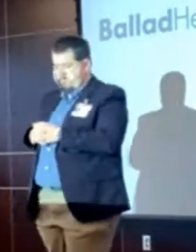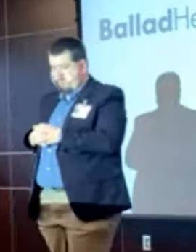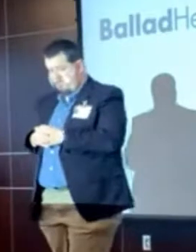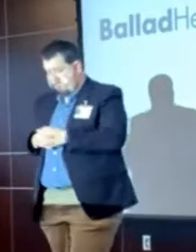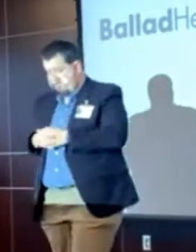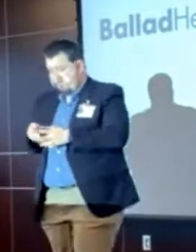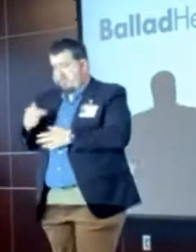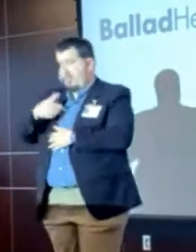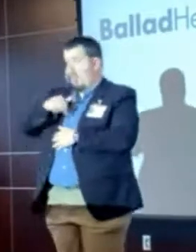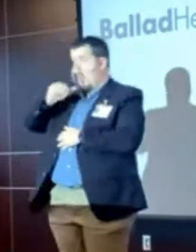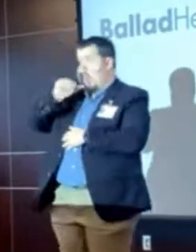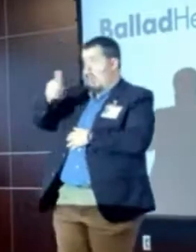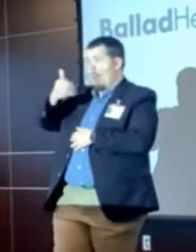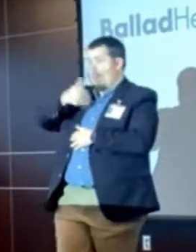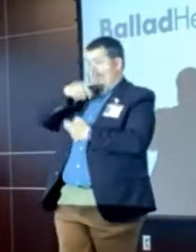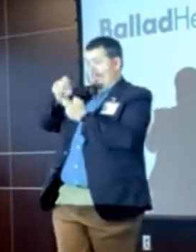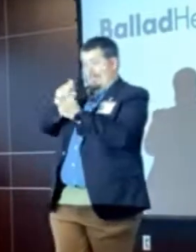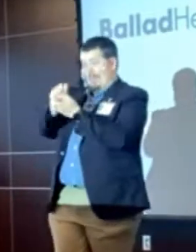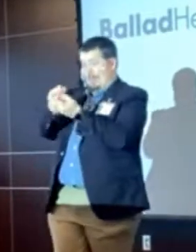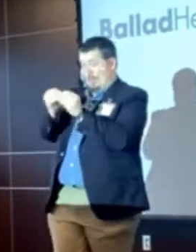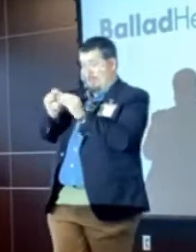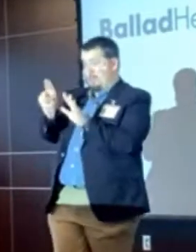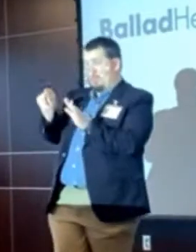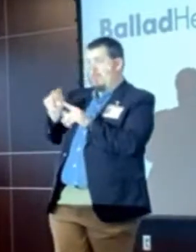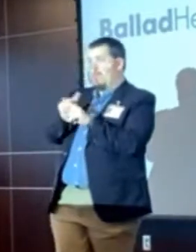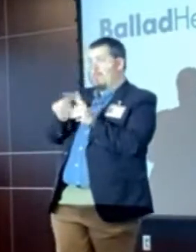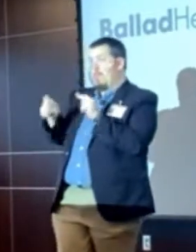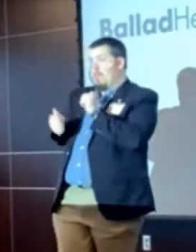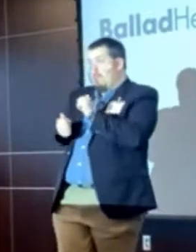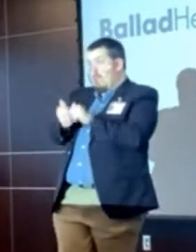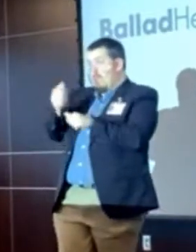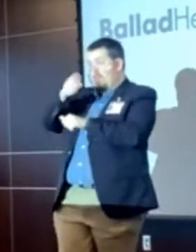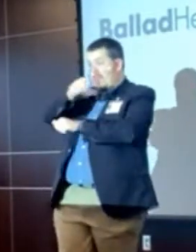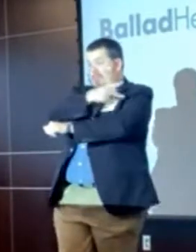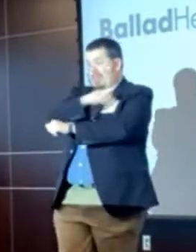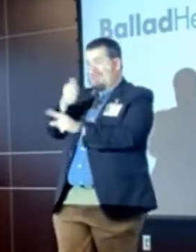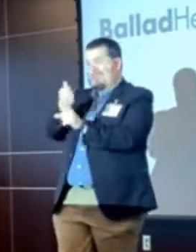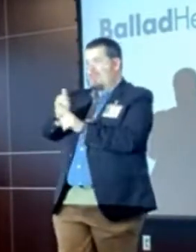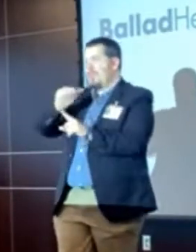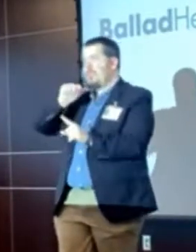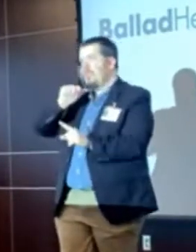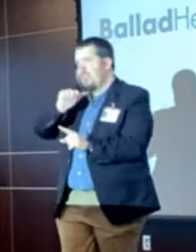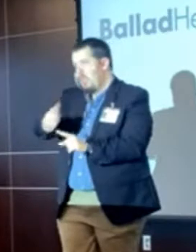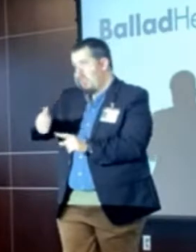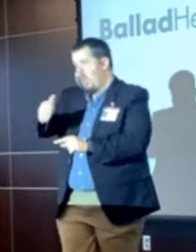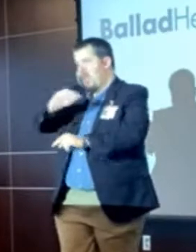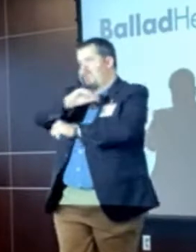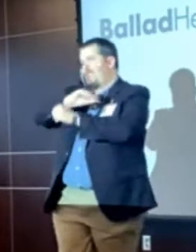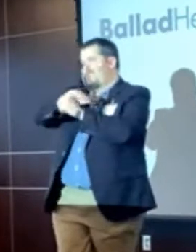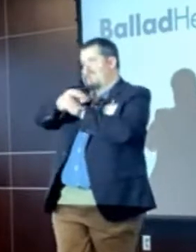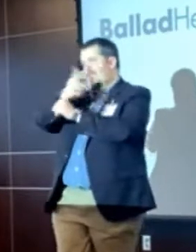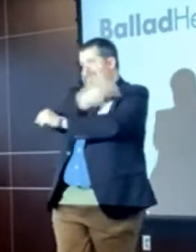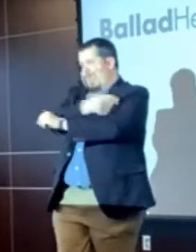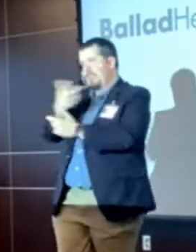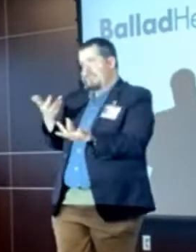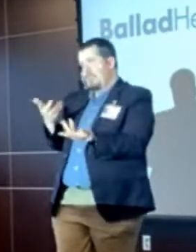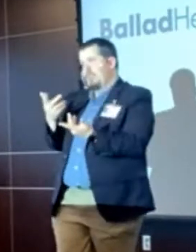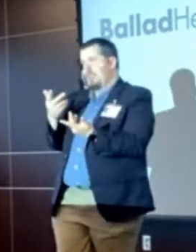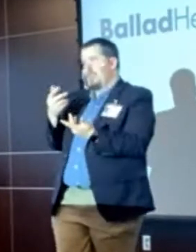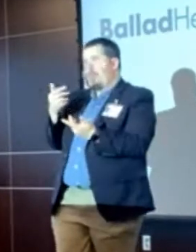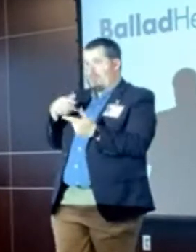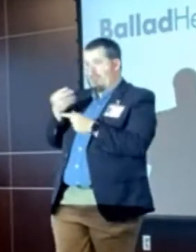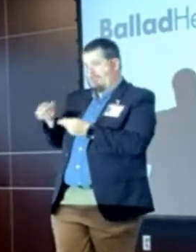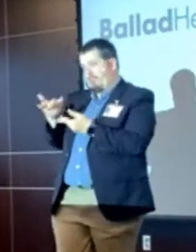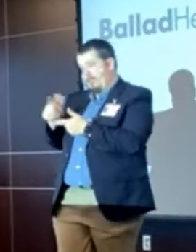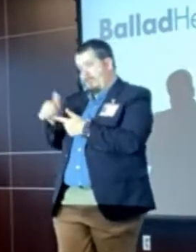you. I don't have those numbers exactly. The vast majority of these patients are unvaccinated that we're providing it to, but there are cases